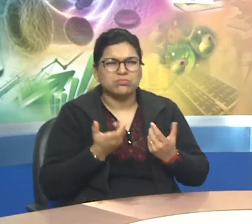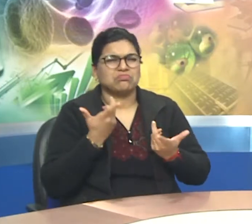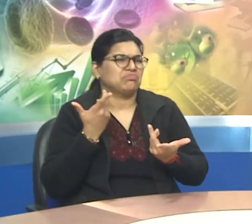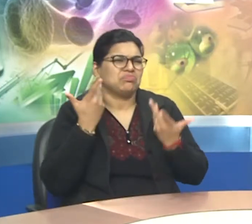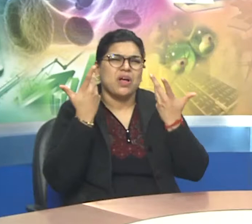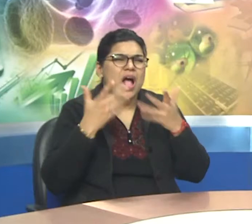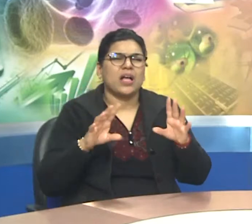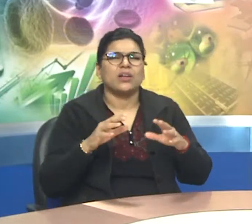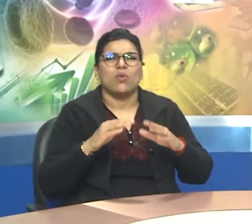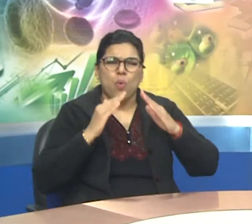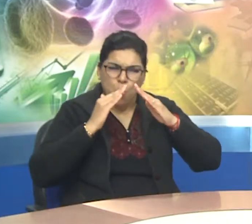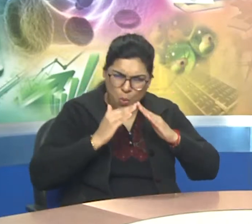Leftover.